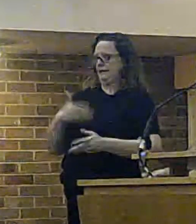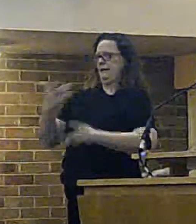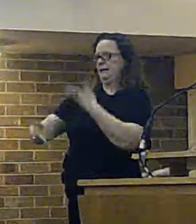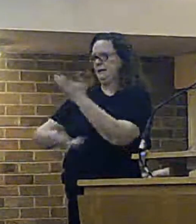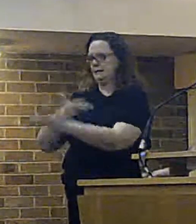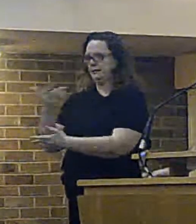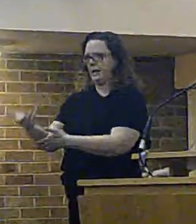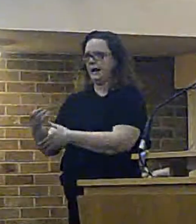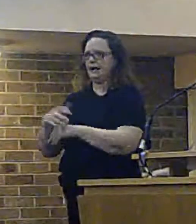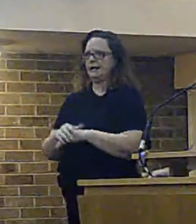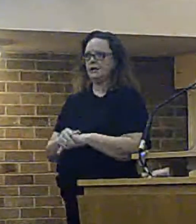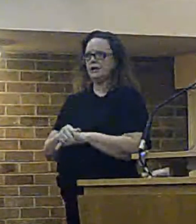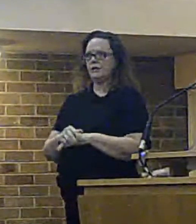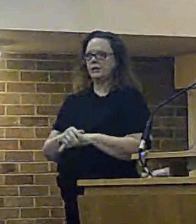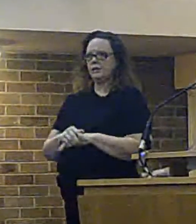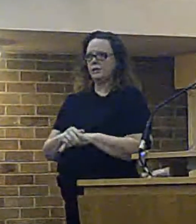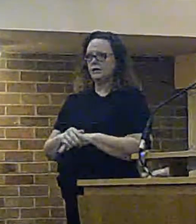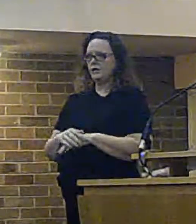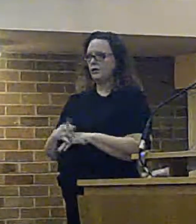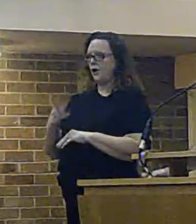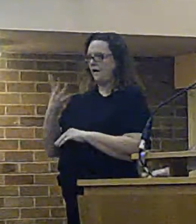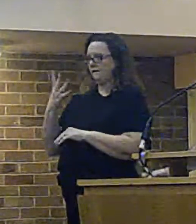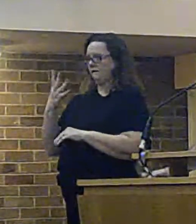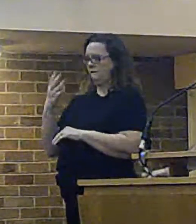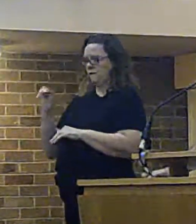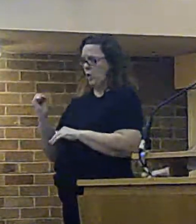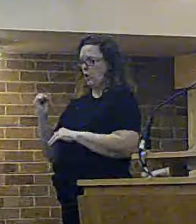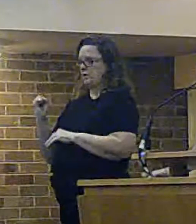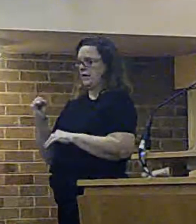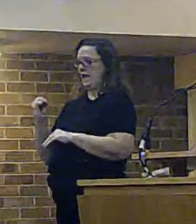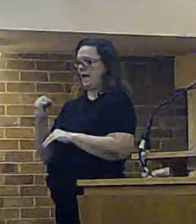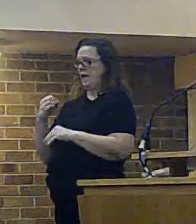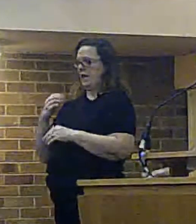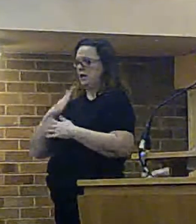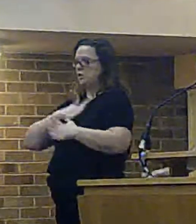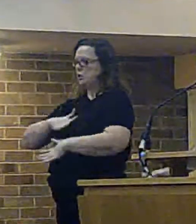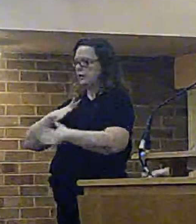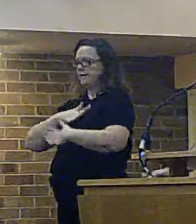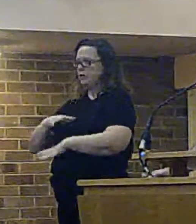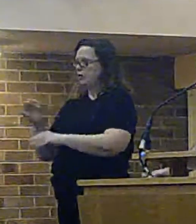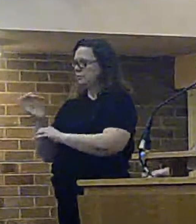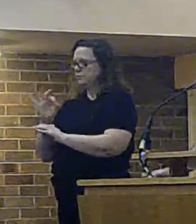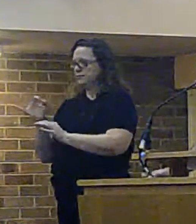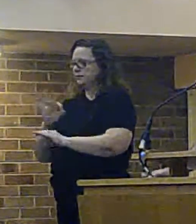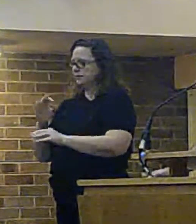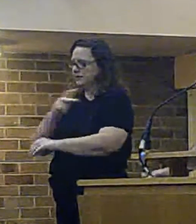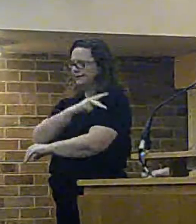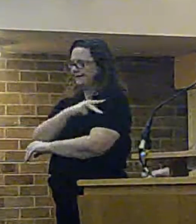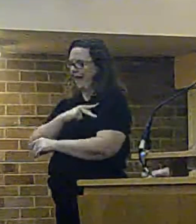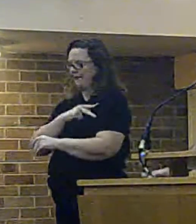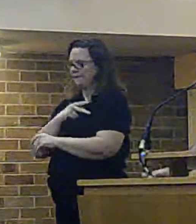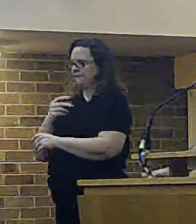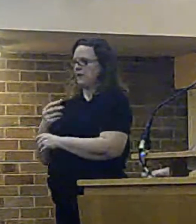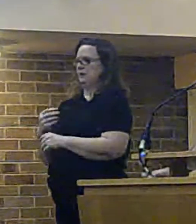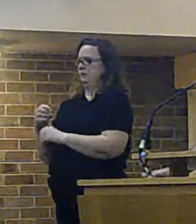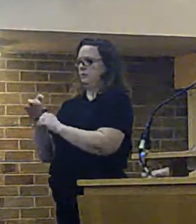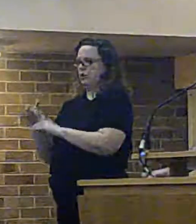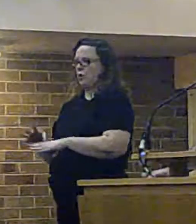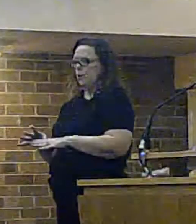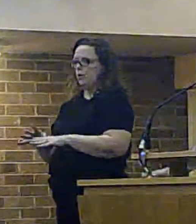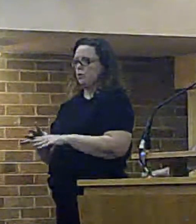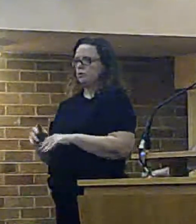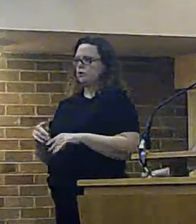We will have to lose more than 40 of our non-uniformed staff over the in-year 15-16, on top of the